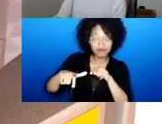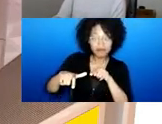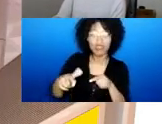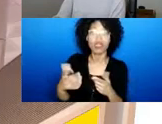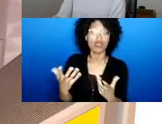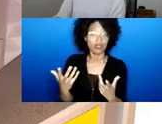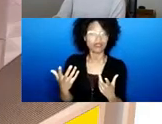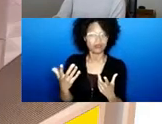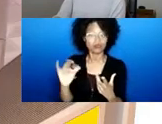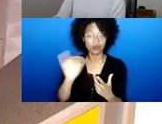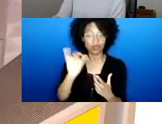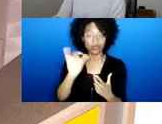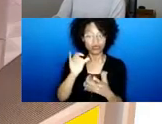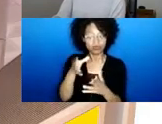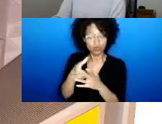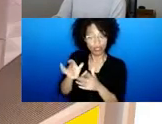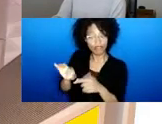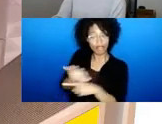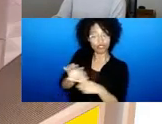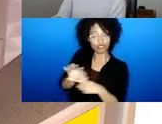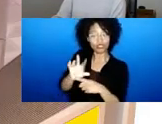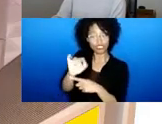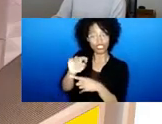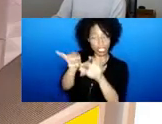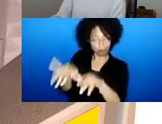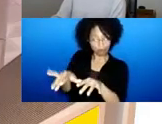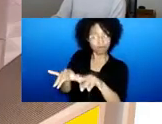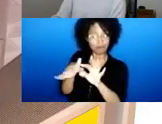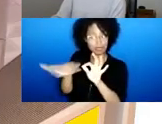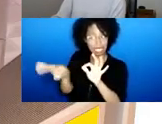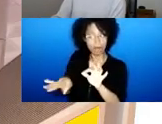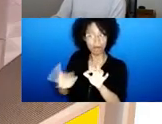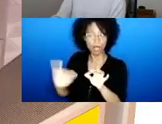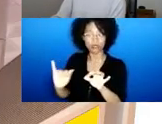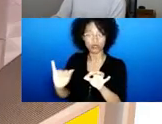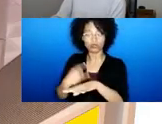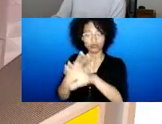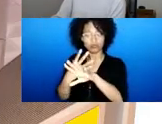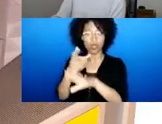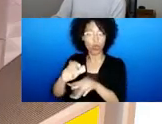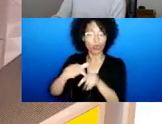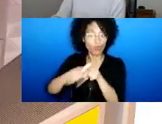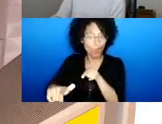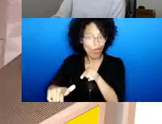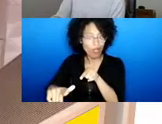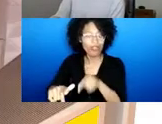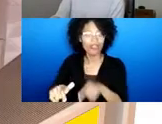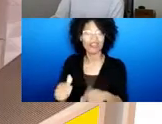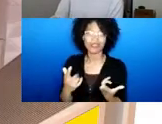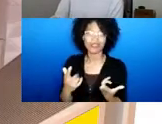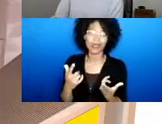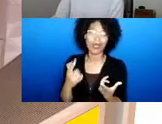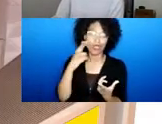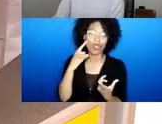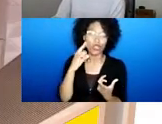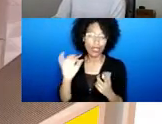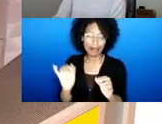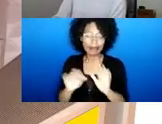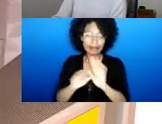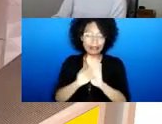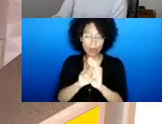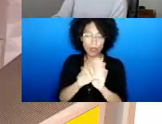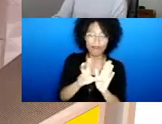in addition to the text chat feature. Those icons are in the shape of a video camera or a